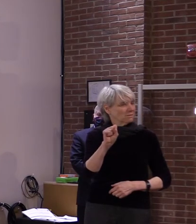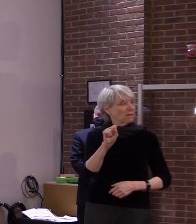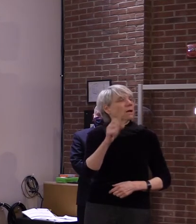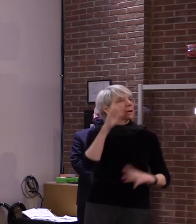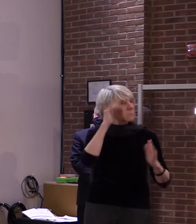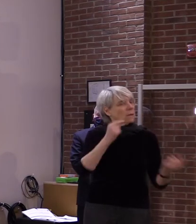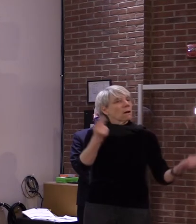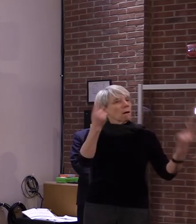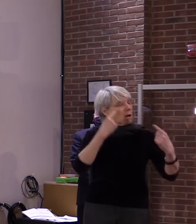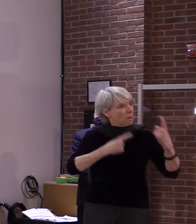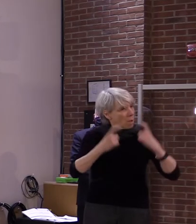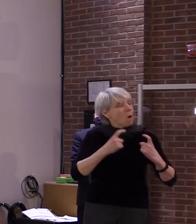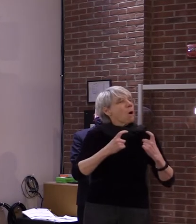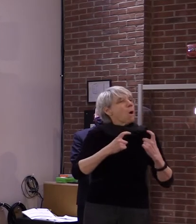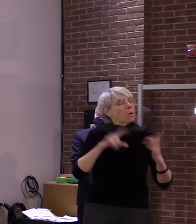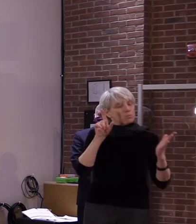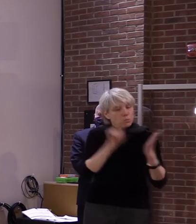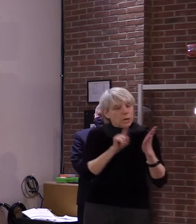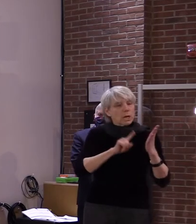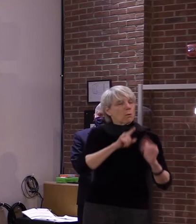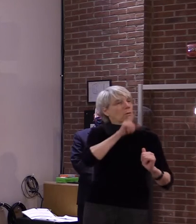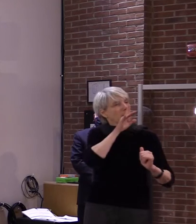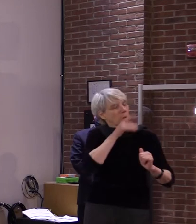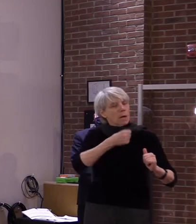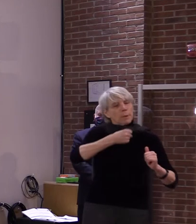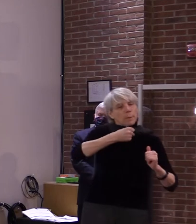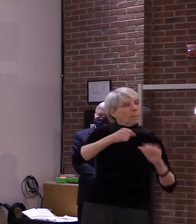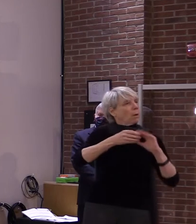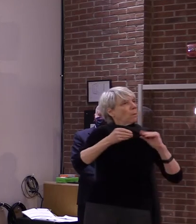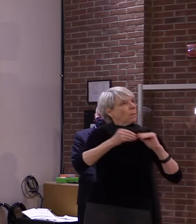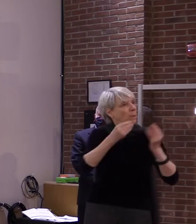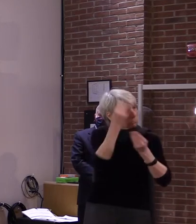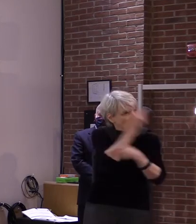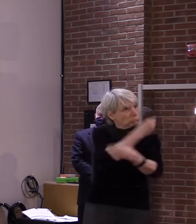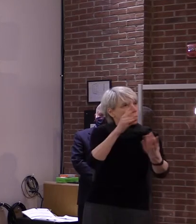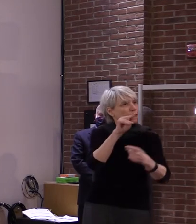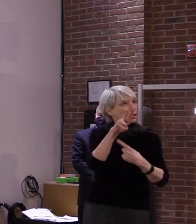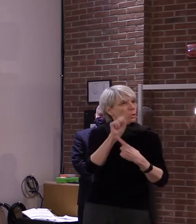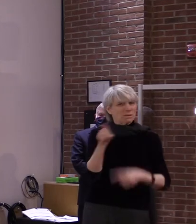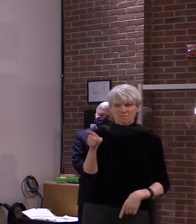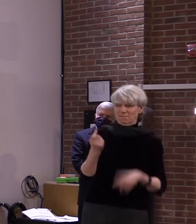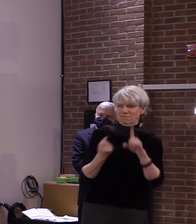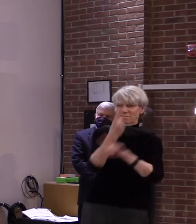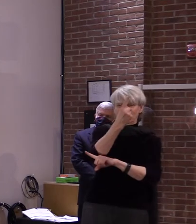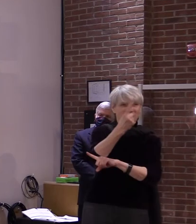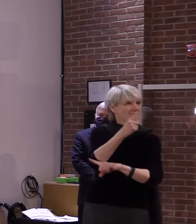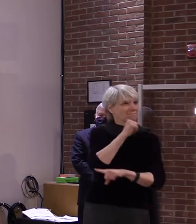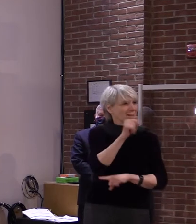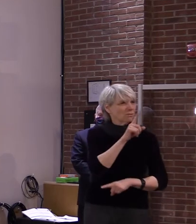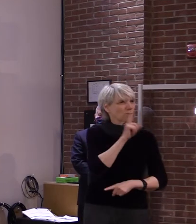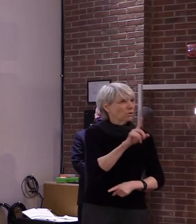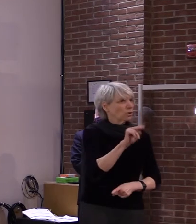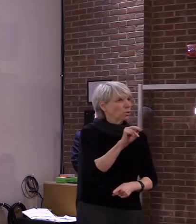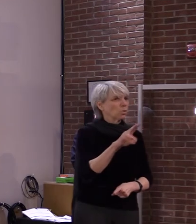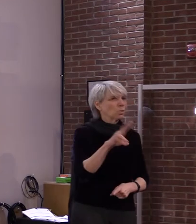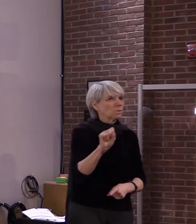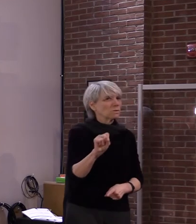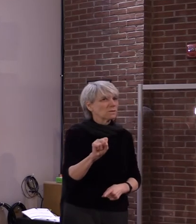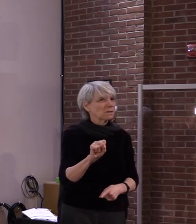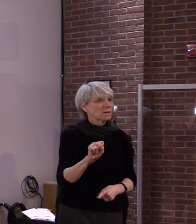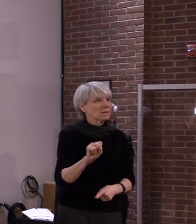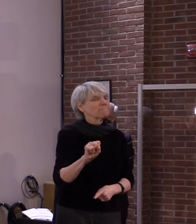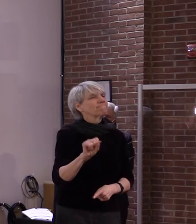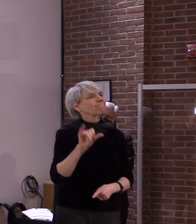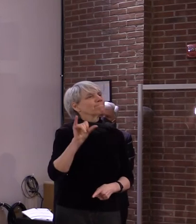had envisioned and had hoped and we adhered to um and so he was actually